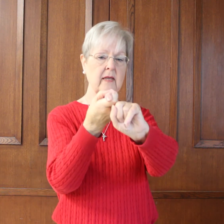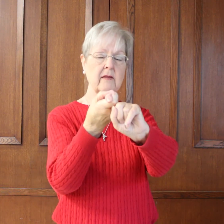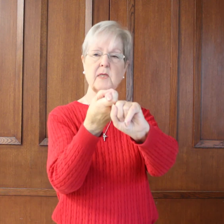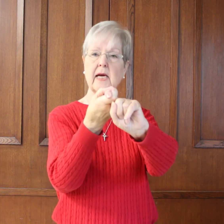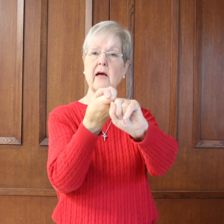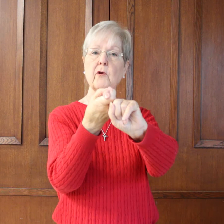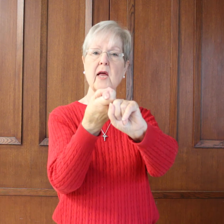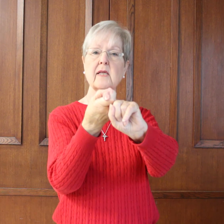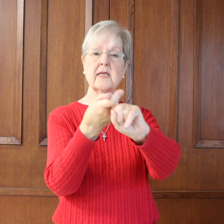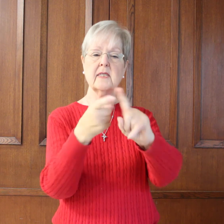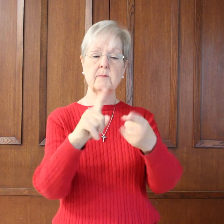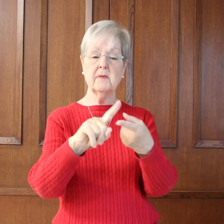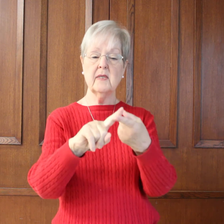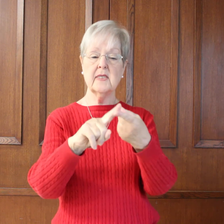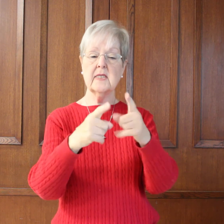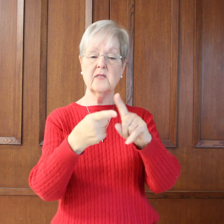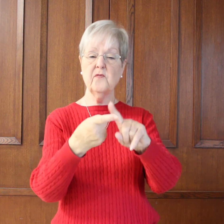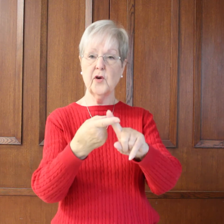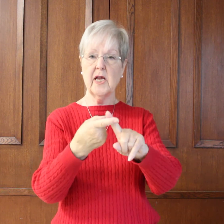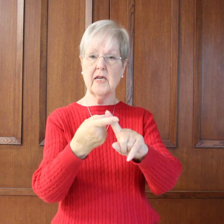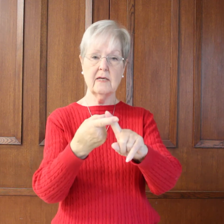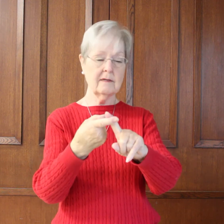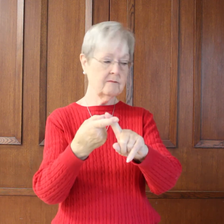them together like this. This is friend.